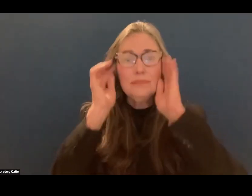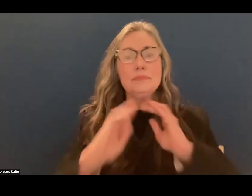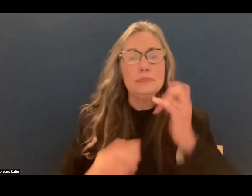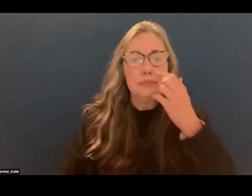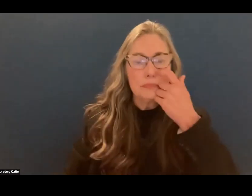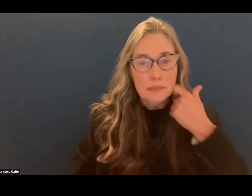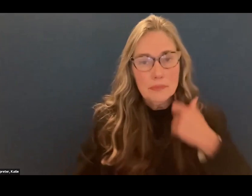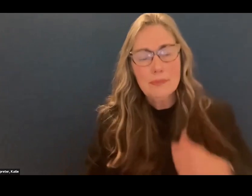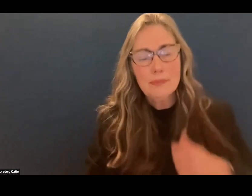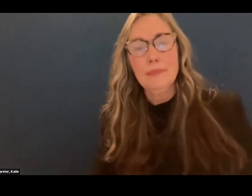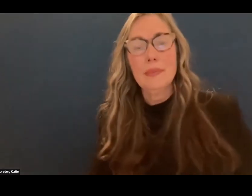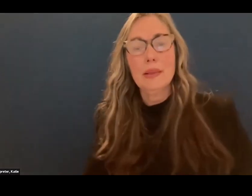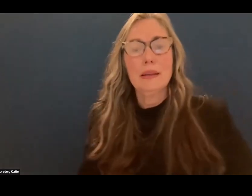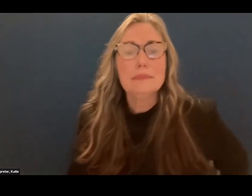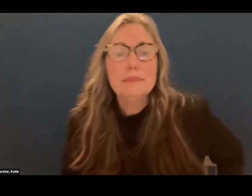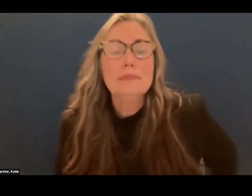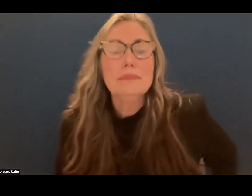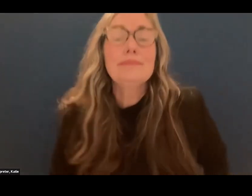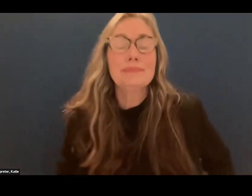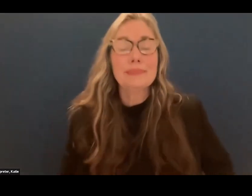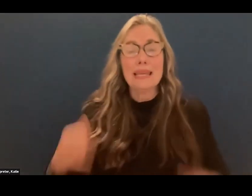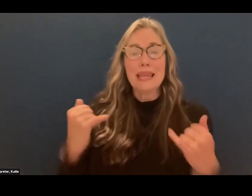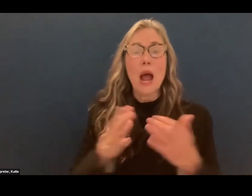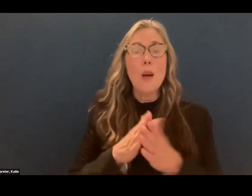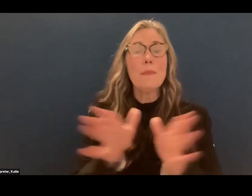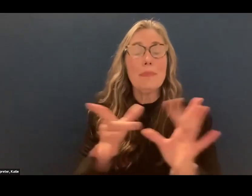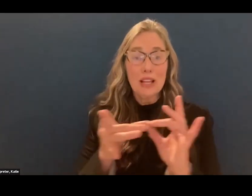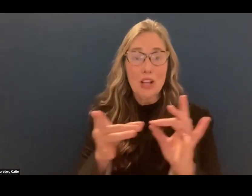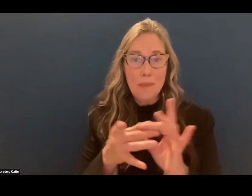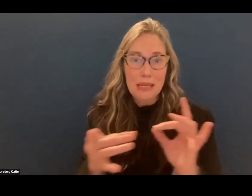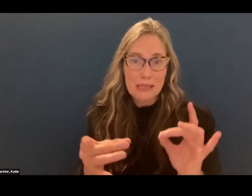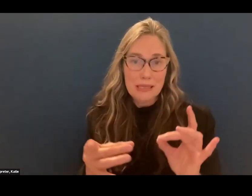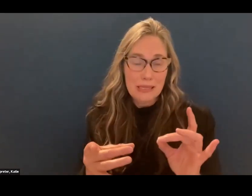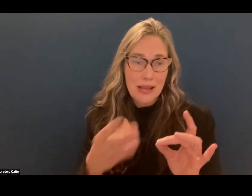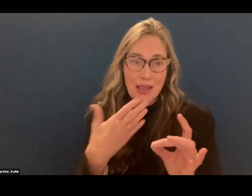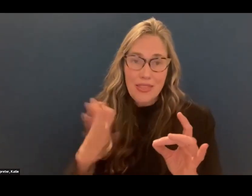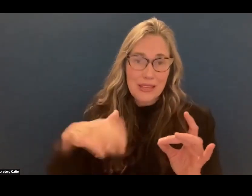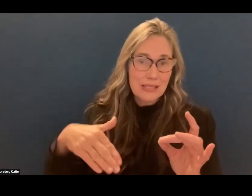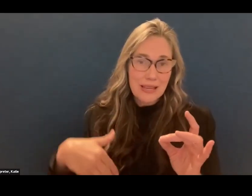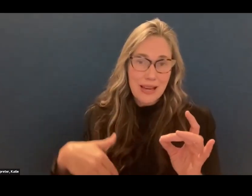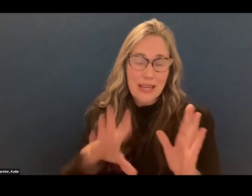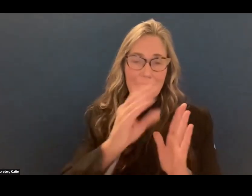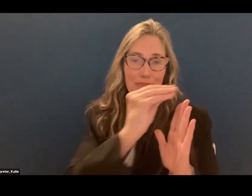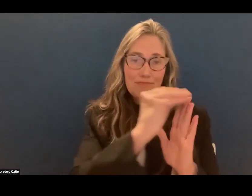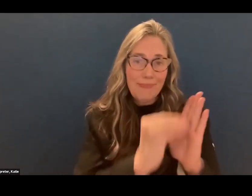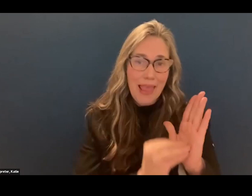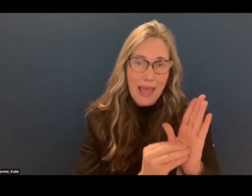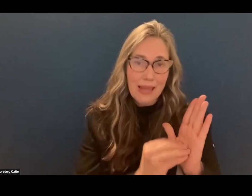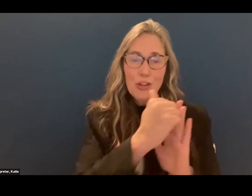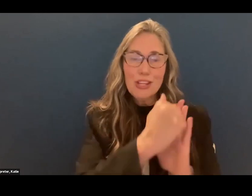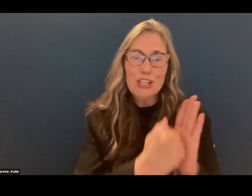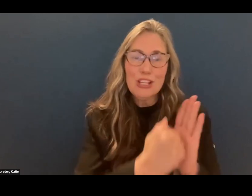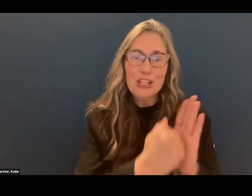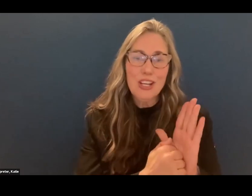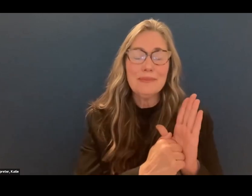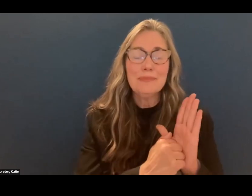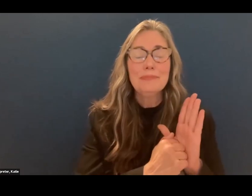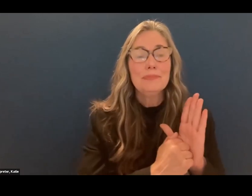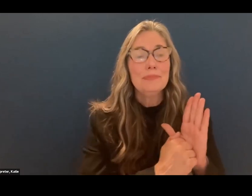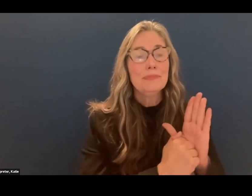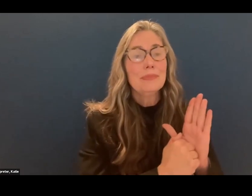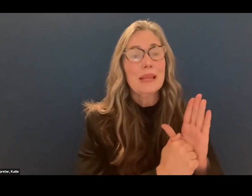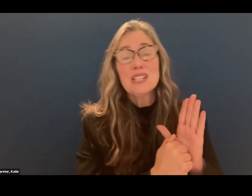All right, so we have public comment for items that are not on today's agenda. And just as a friendly reminder to folks, at